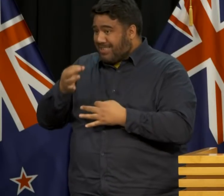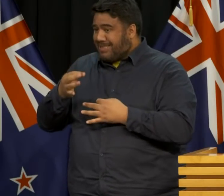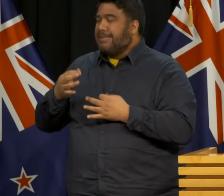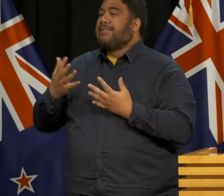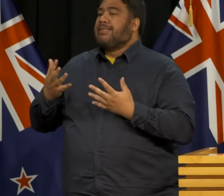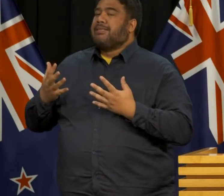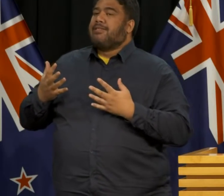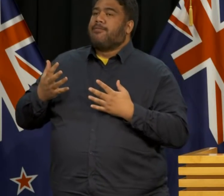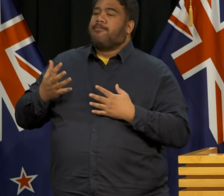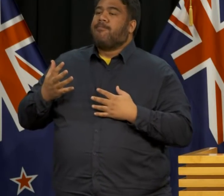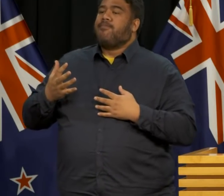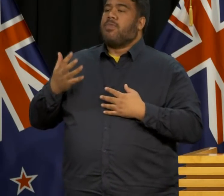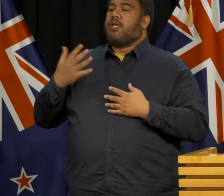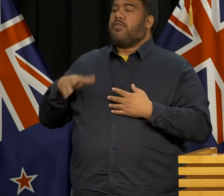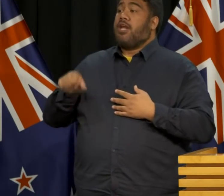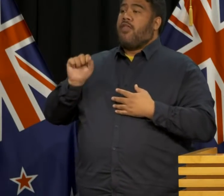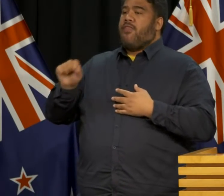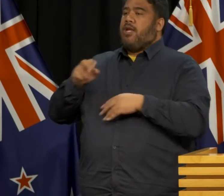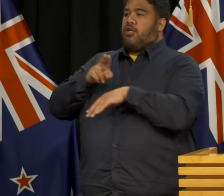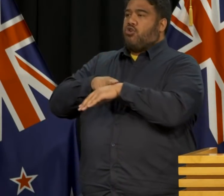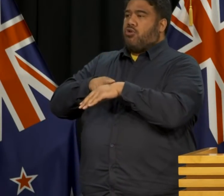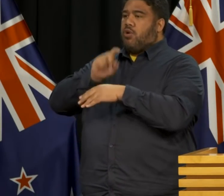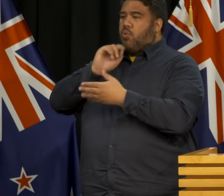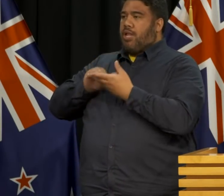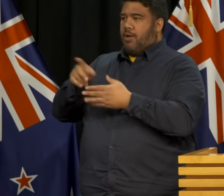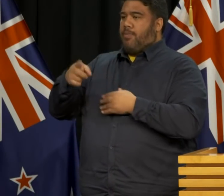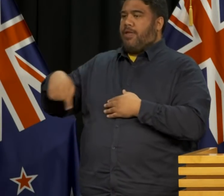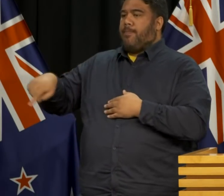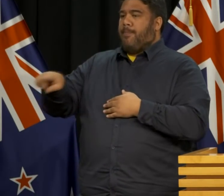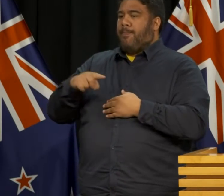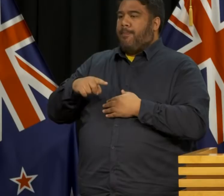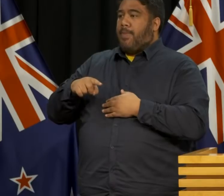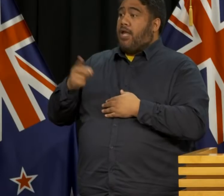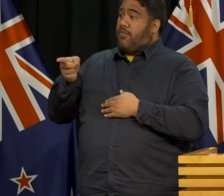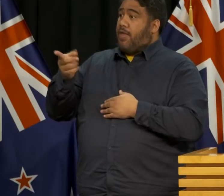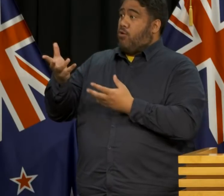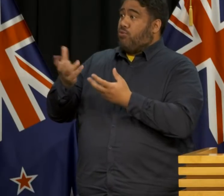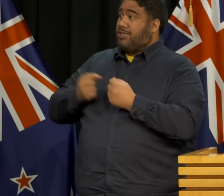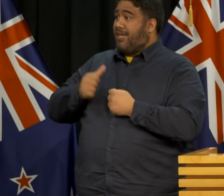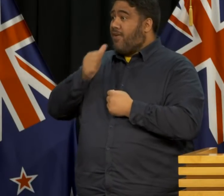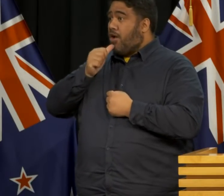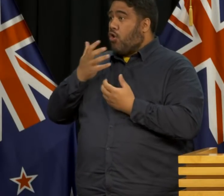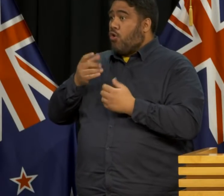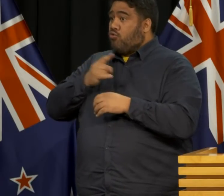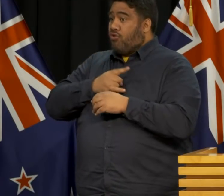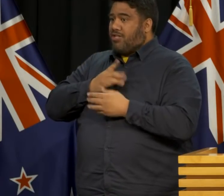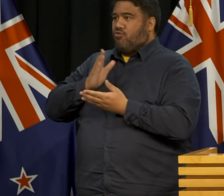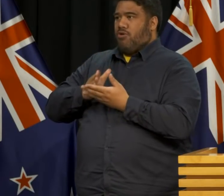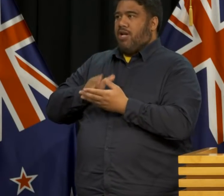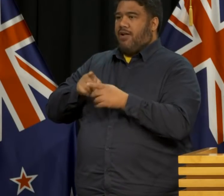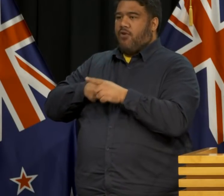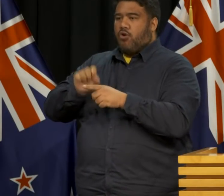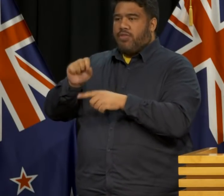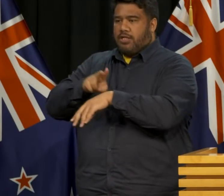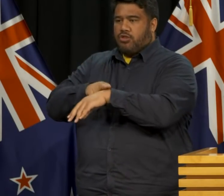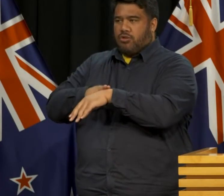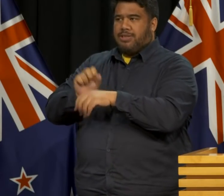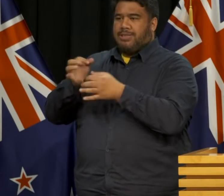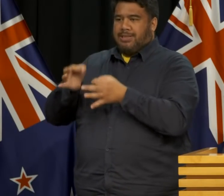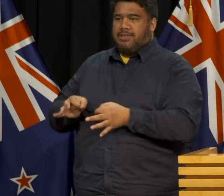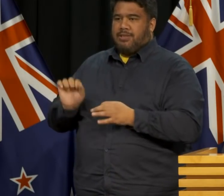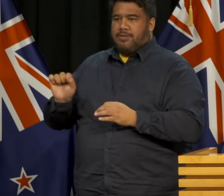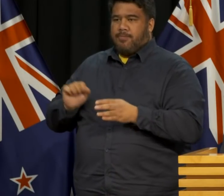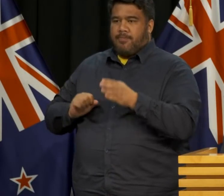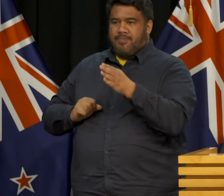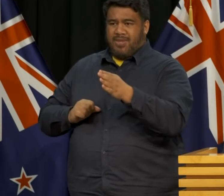to that will be managed by their health practitioners, and whatever supply they get will ultimately be determined by their health practitioner. Very